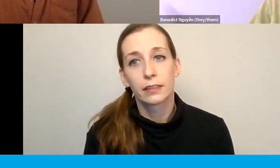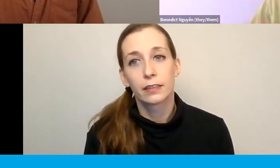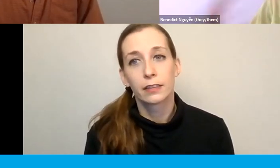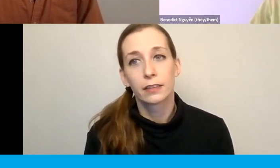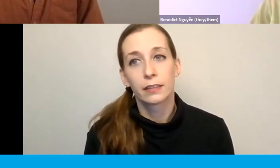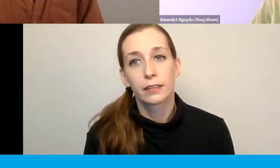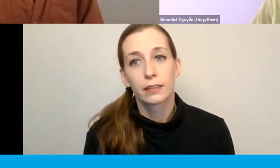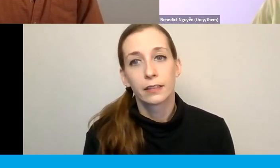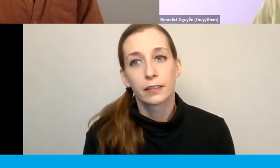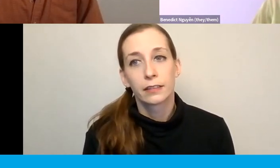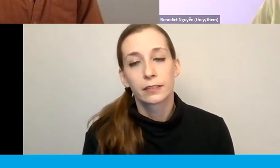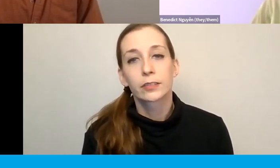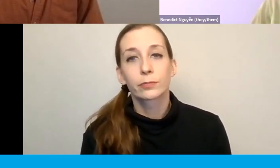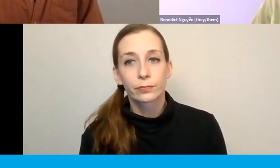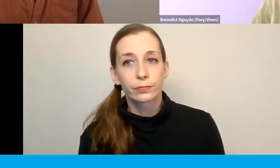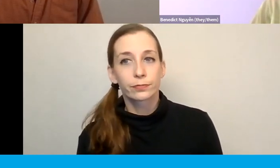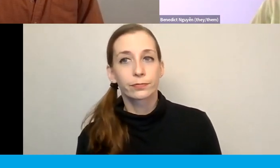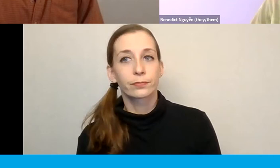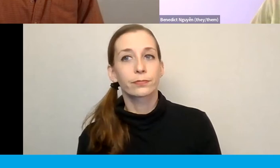so how did you,